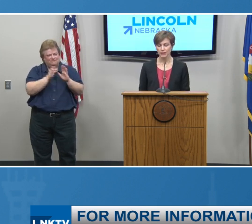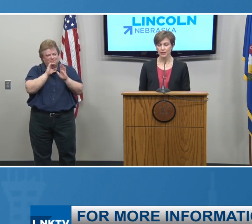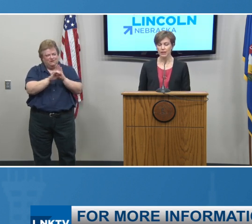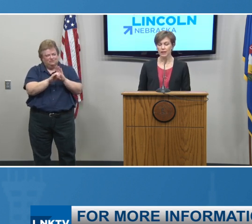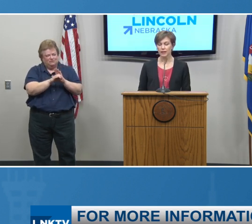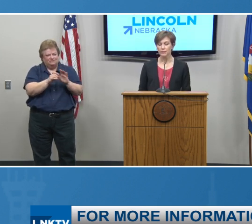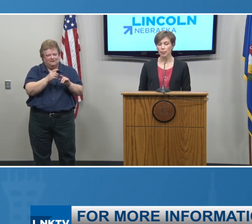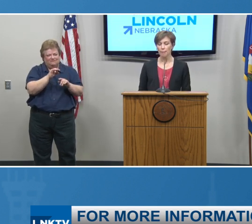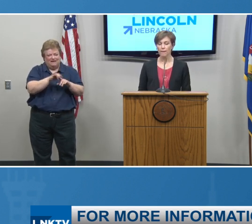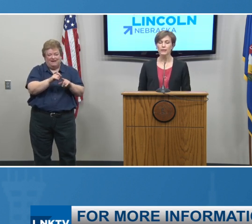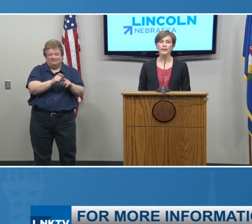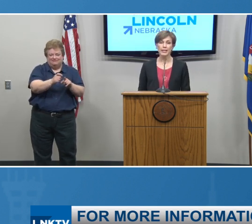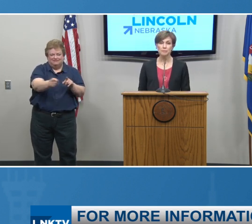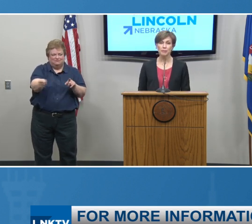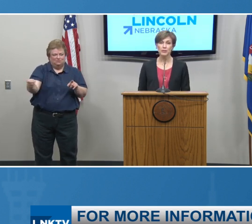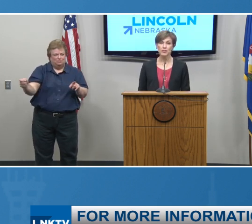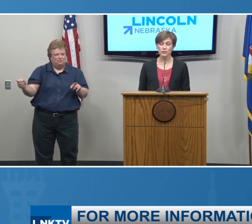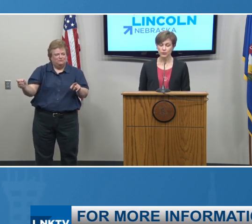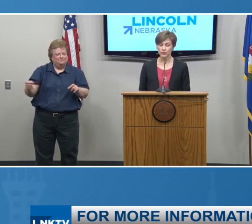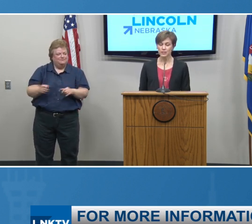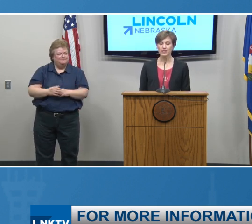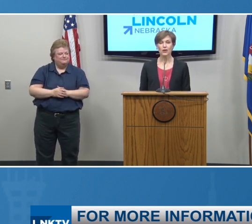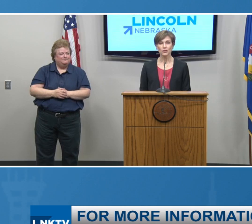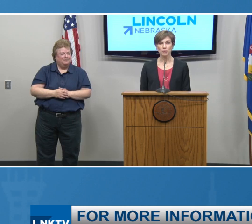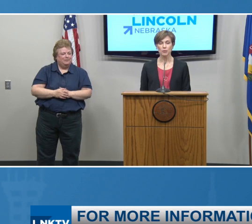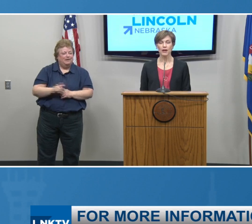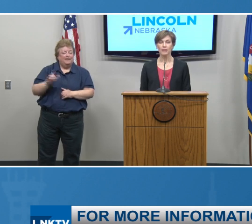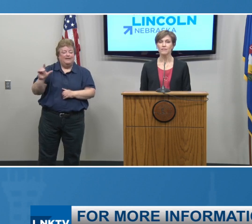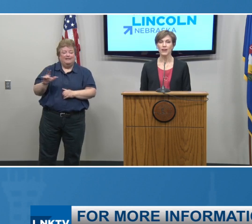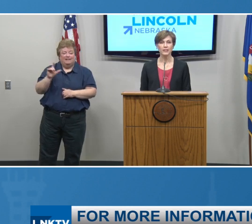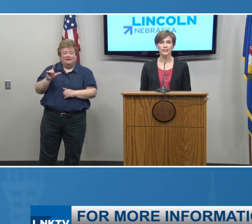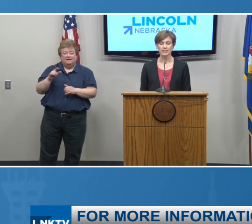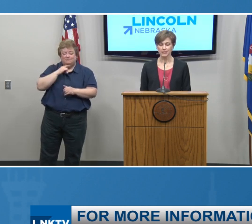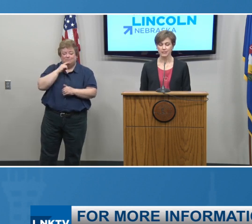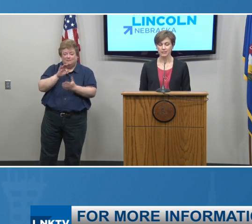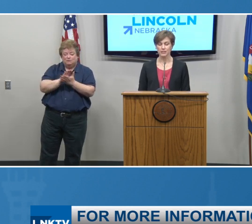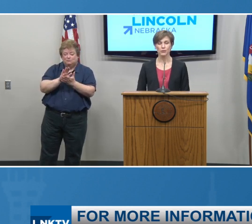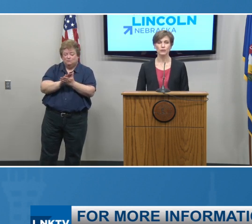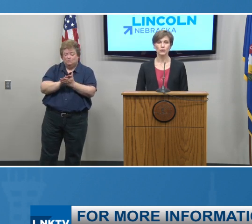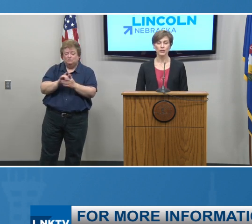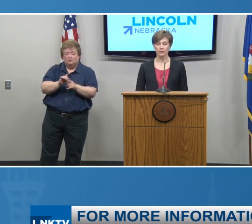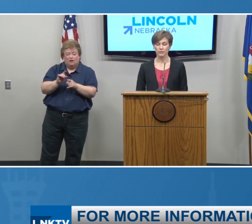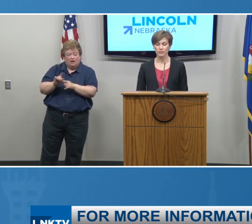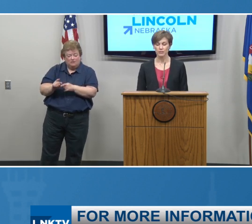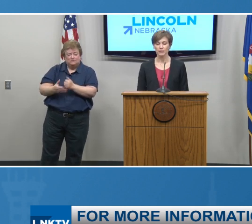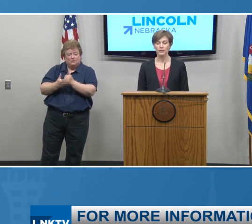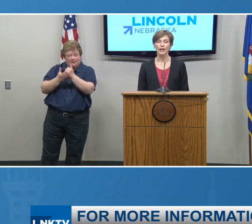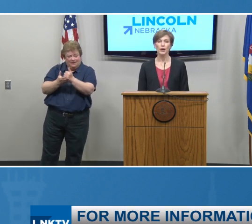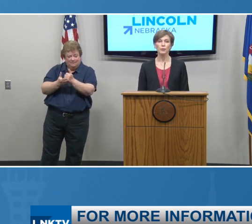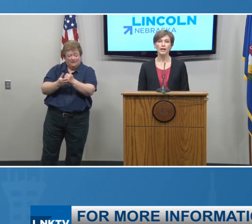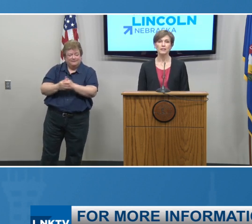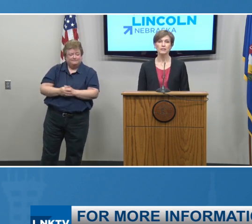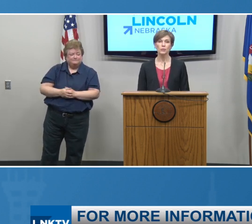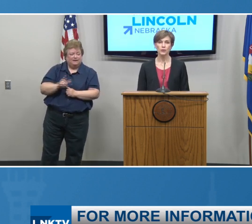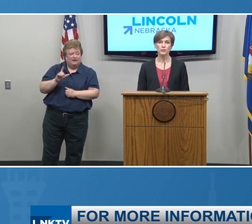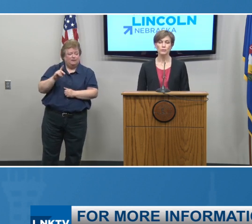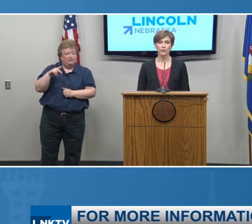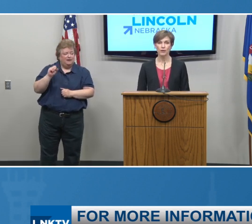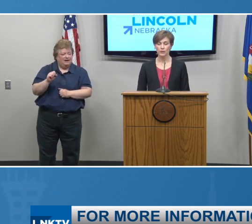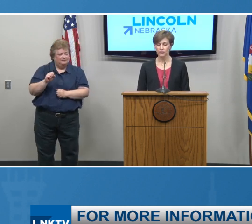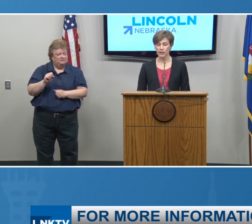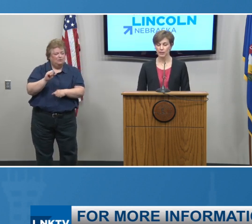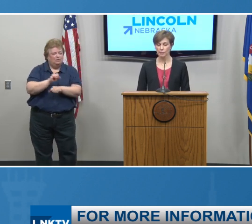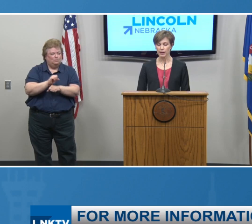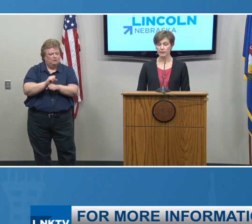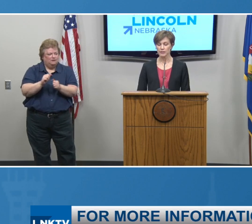there. Lincoln Public Schools is also providing vital assistance to our local efforts. LPS works